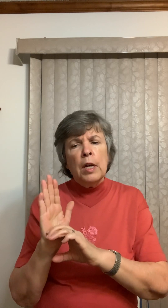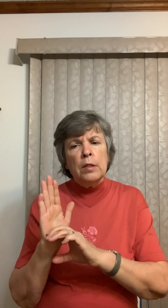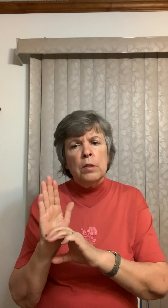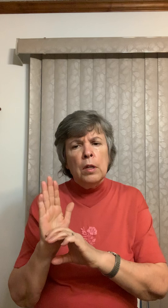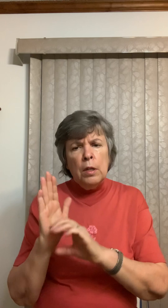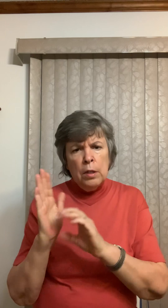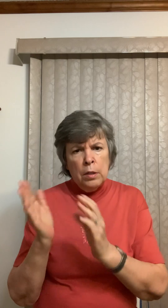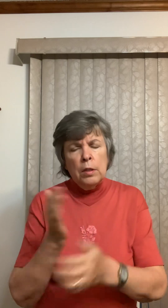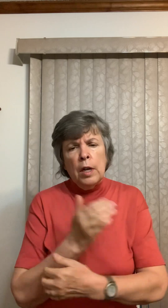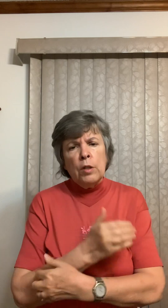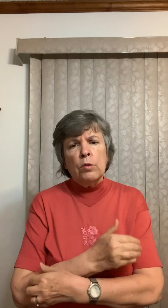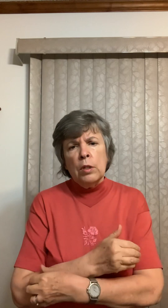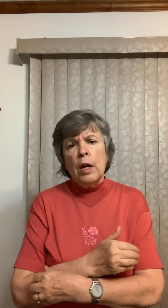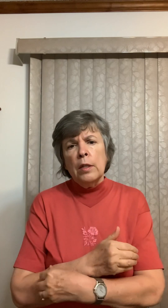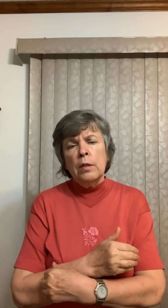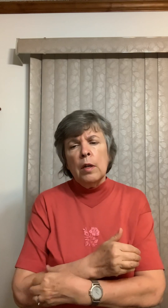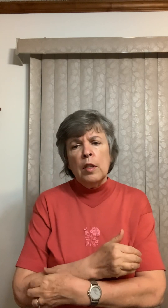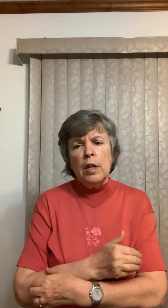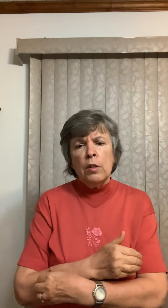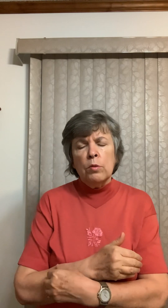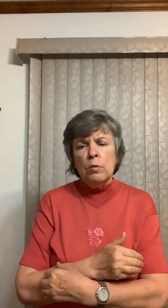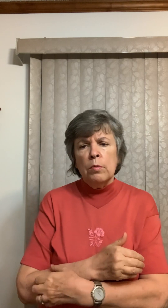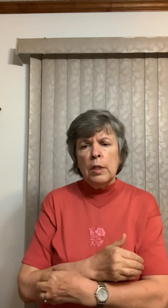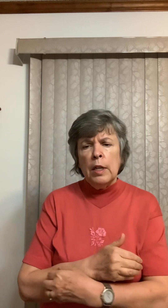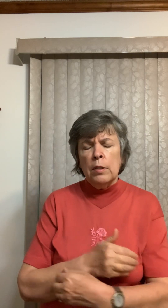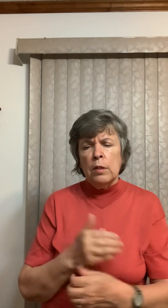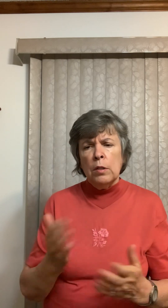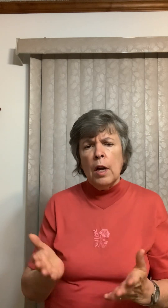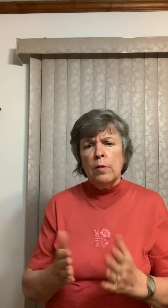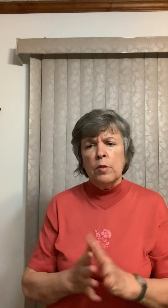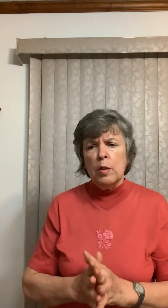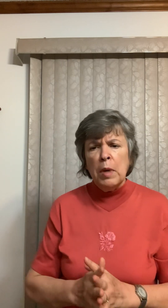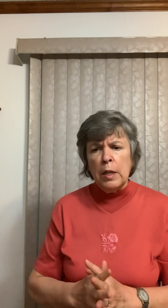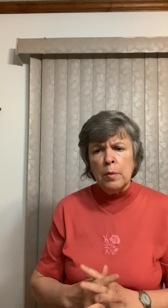that's the actual sign, the actual ASL sign for command.